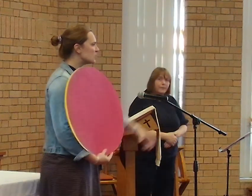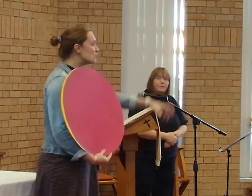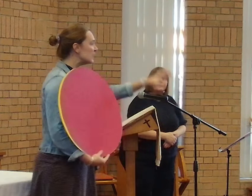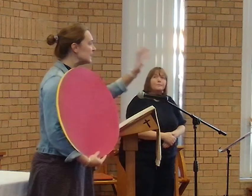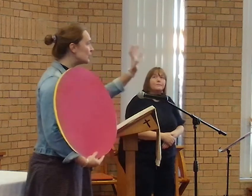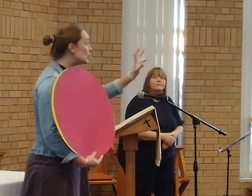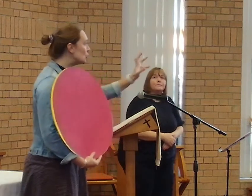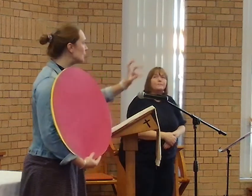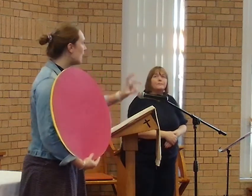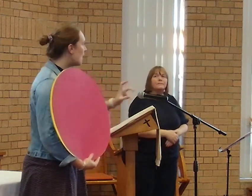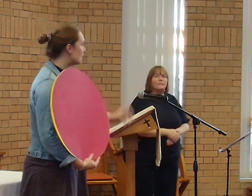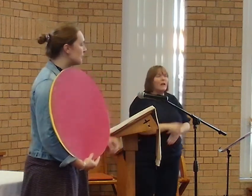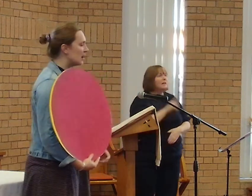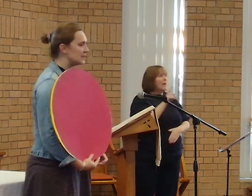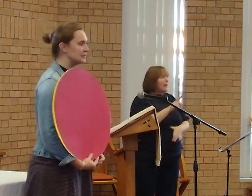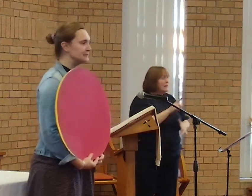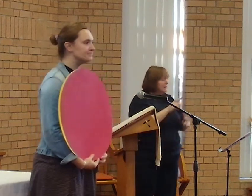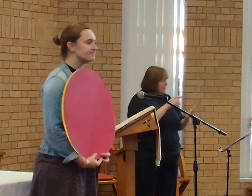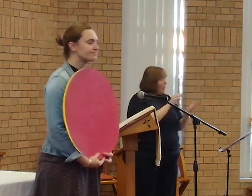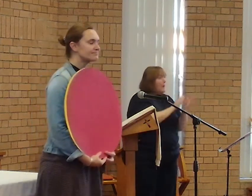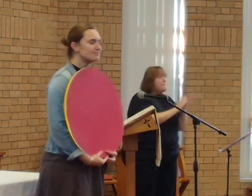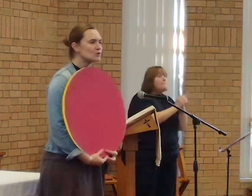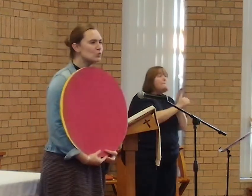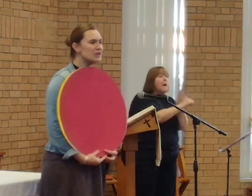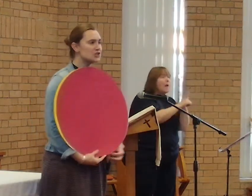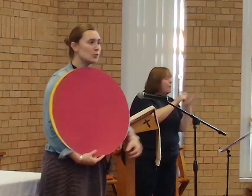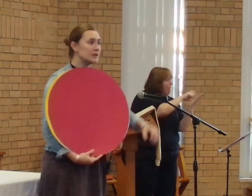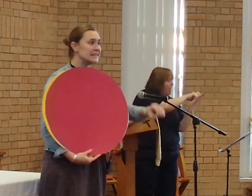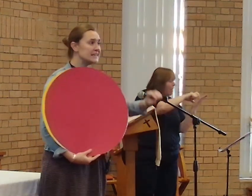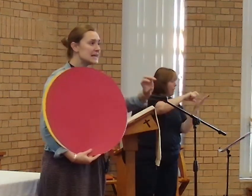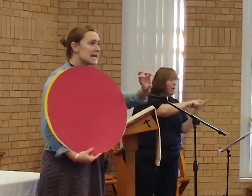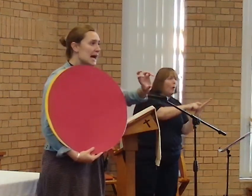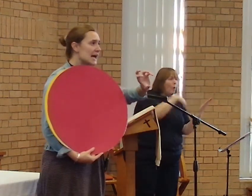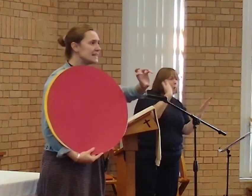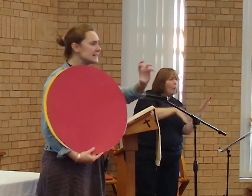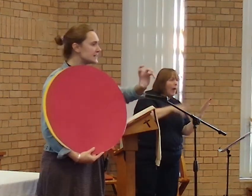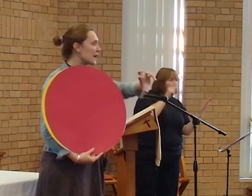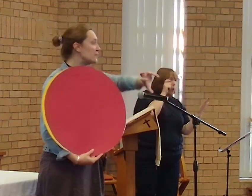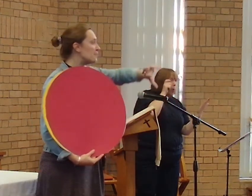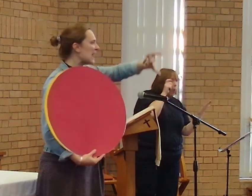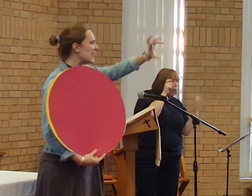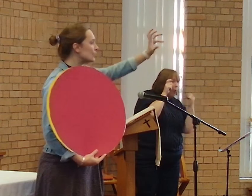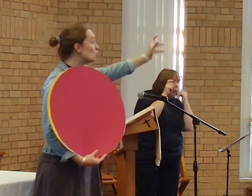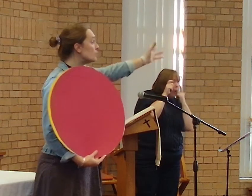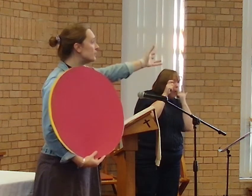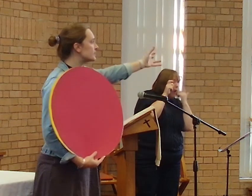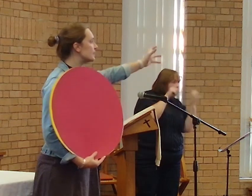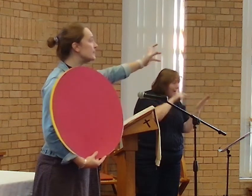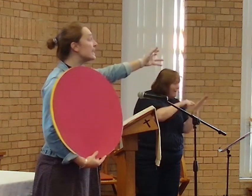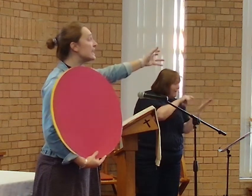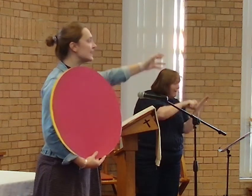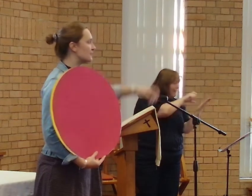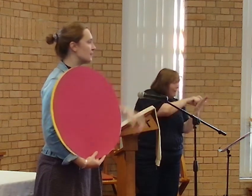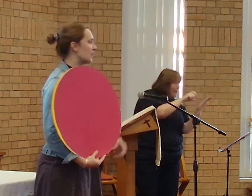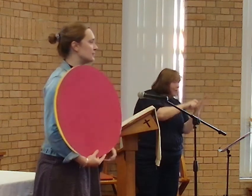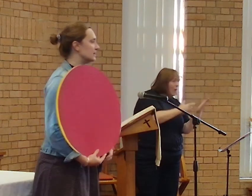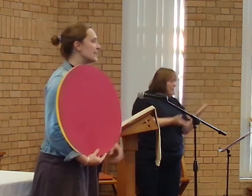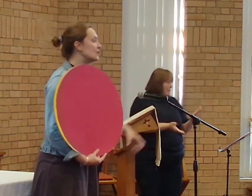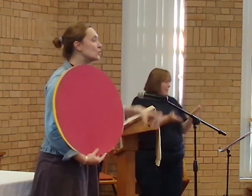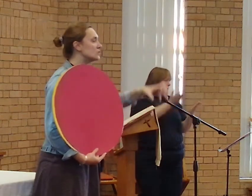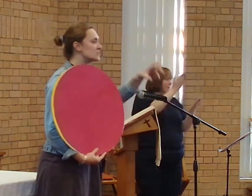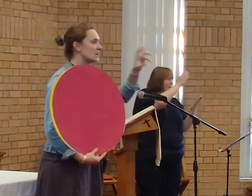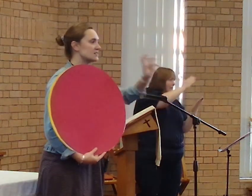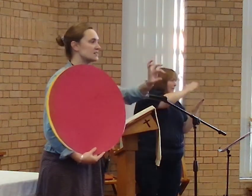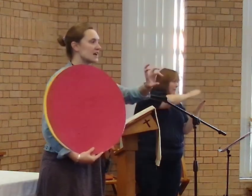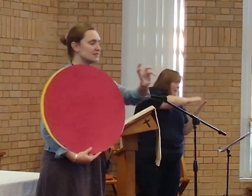this is a really cool part of the Bible, which we need to go back almost to the beginning of the Bible